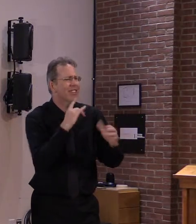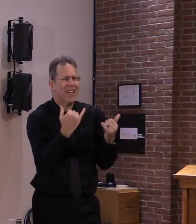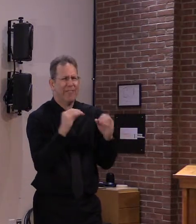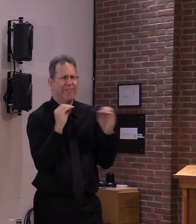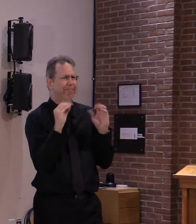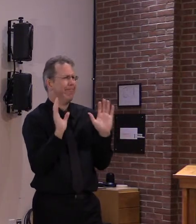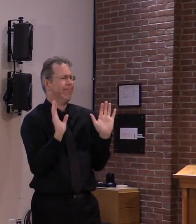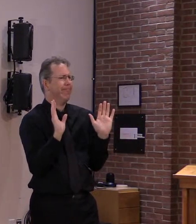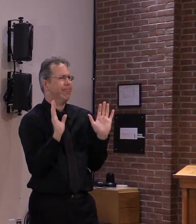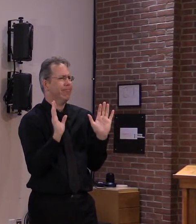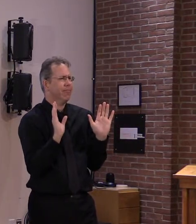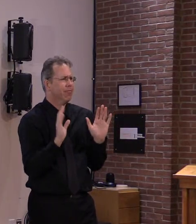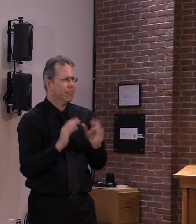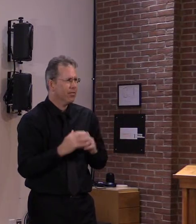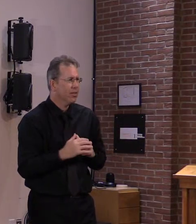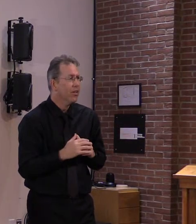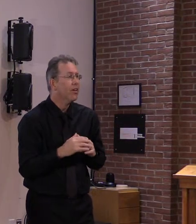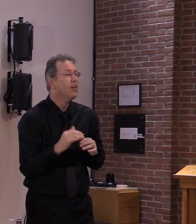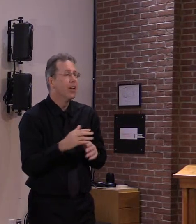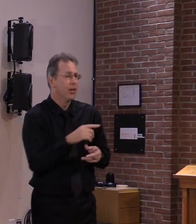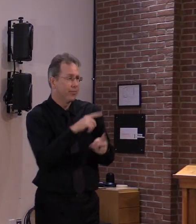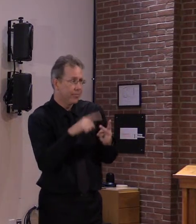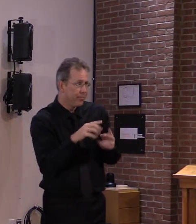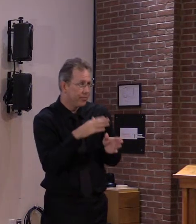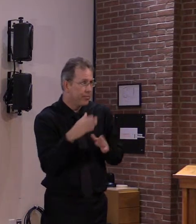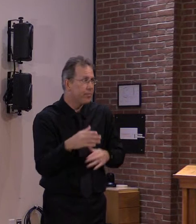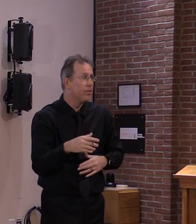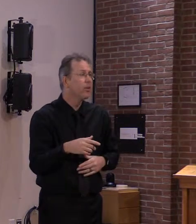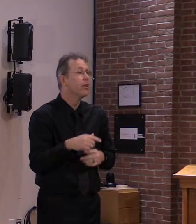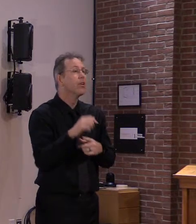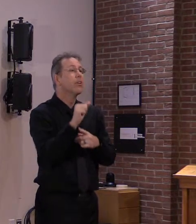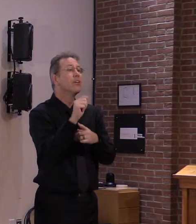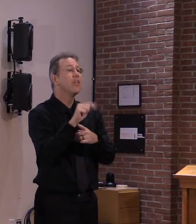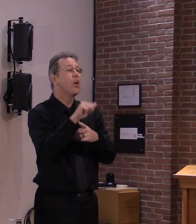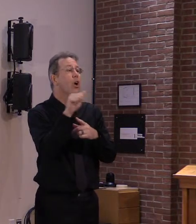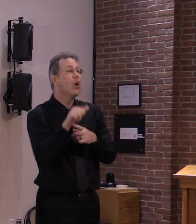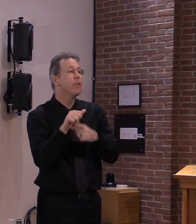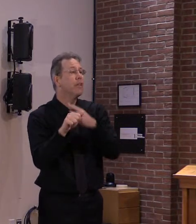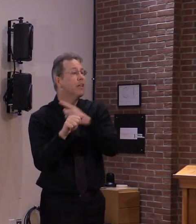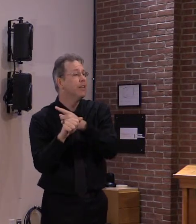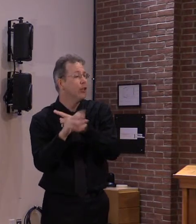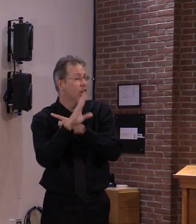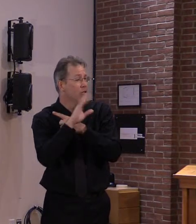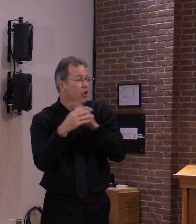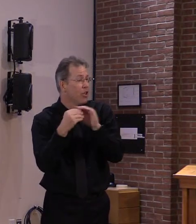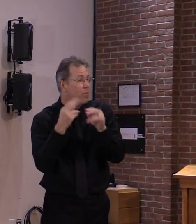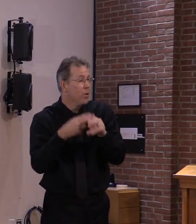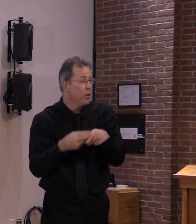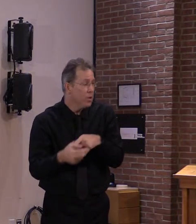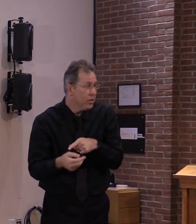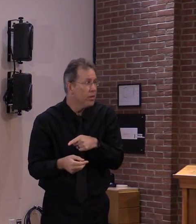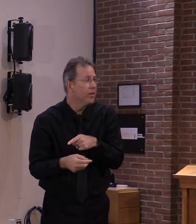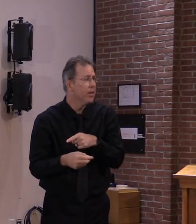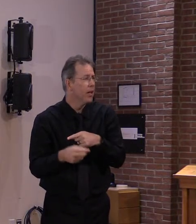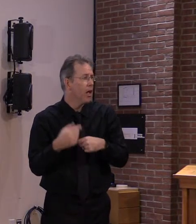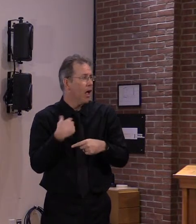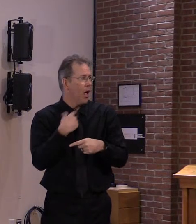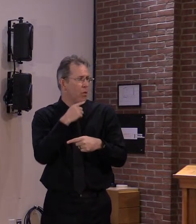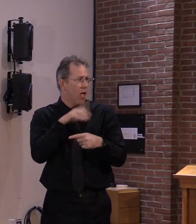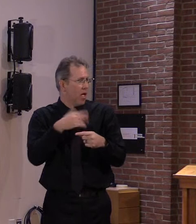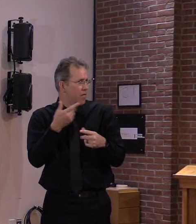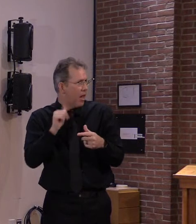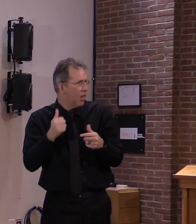period. But I'm hoping to turn the corner on that, particularly with the advent of the vaccine, so that we can put more focused effort